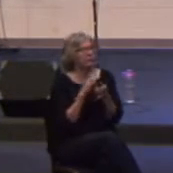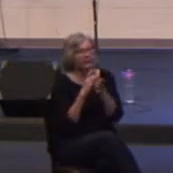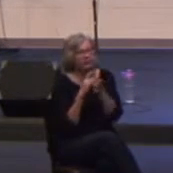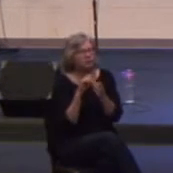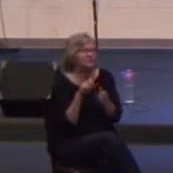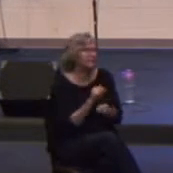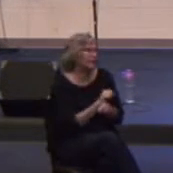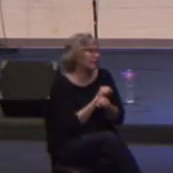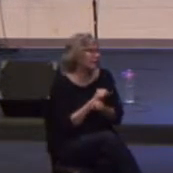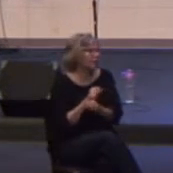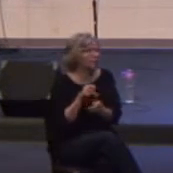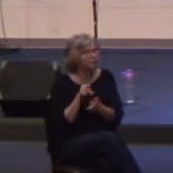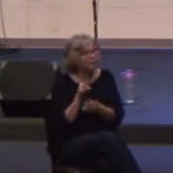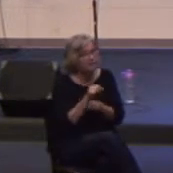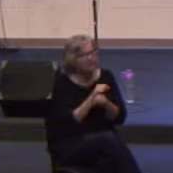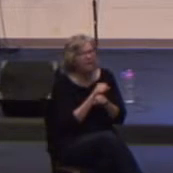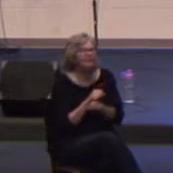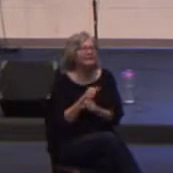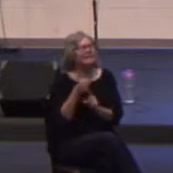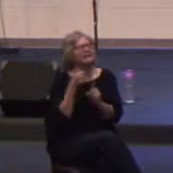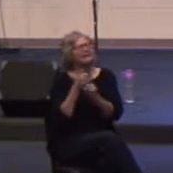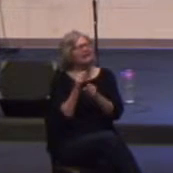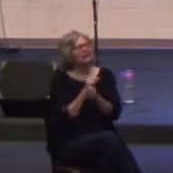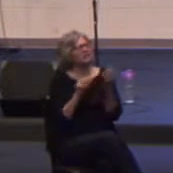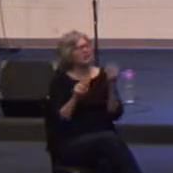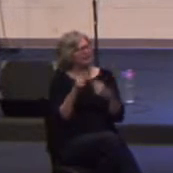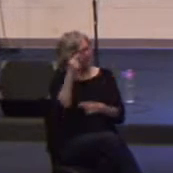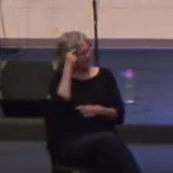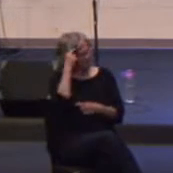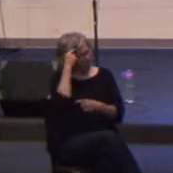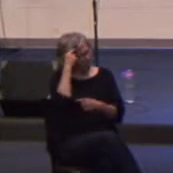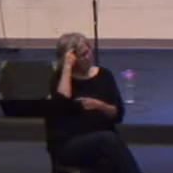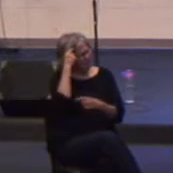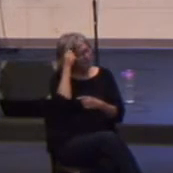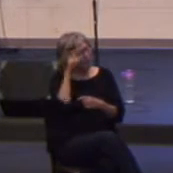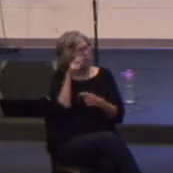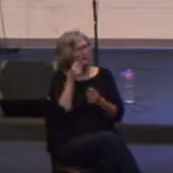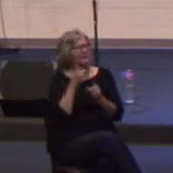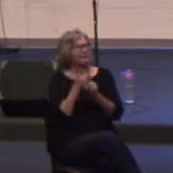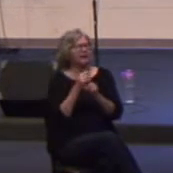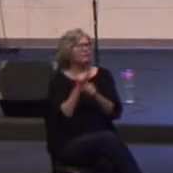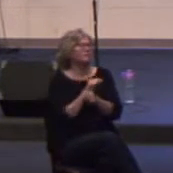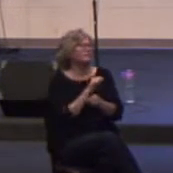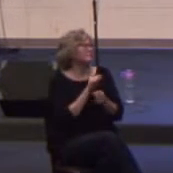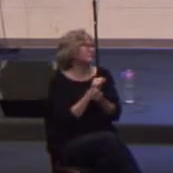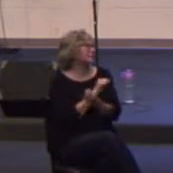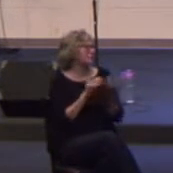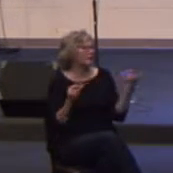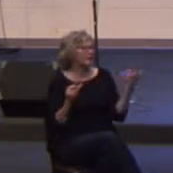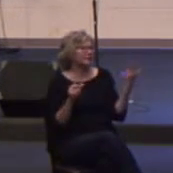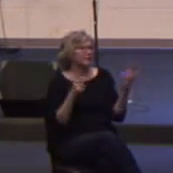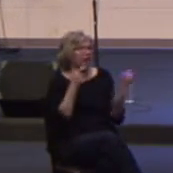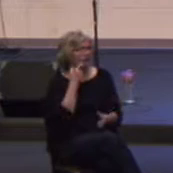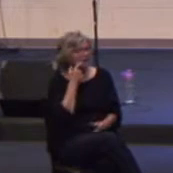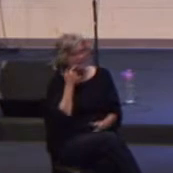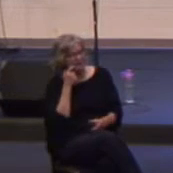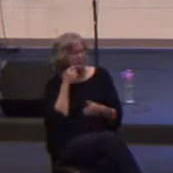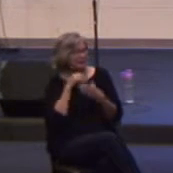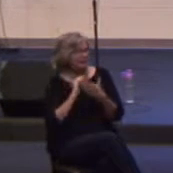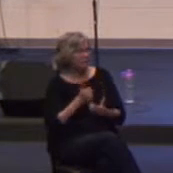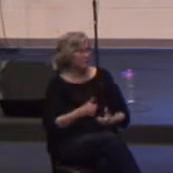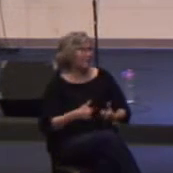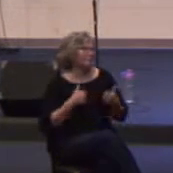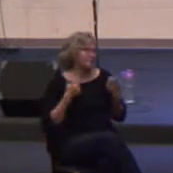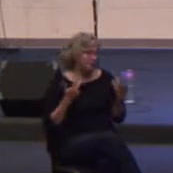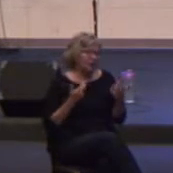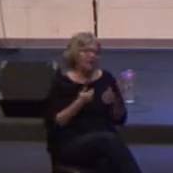We can get stuck with the self-destructive thoughts in our heads or some destructive addictions and behaviors in our lives. And the